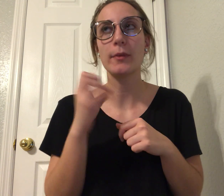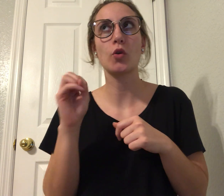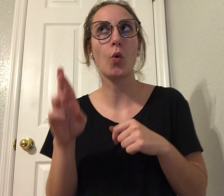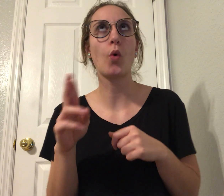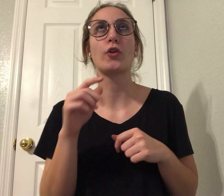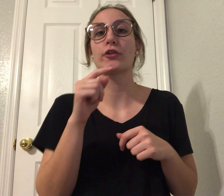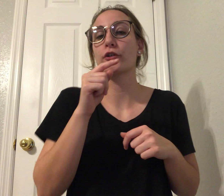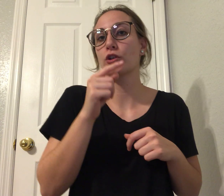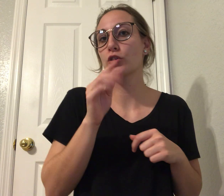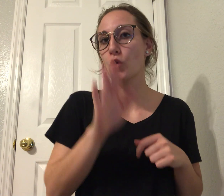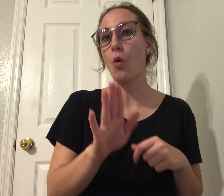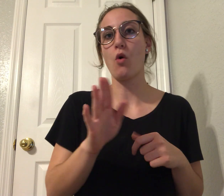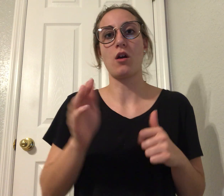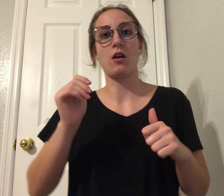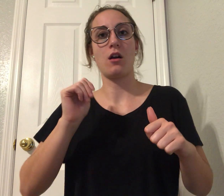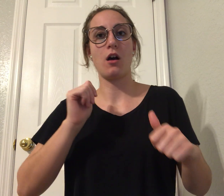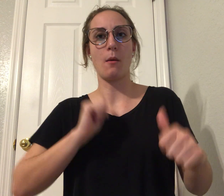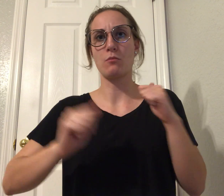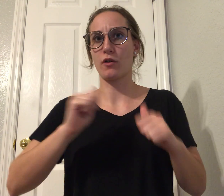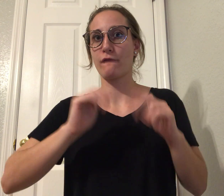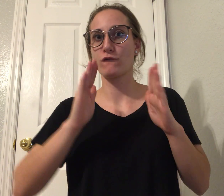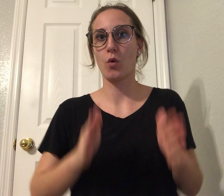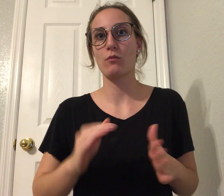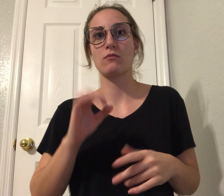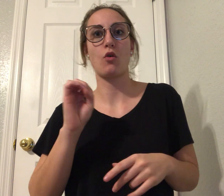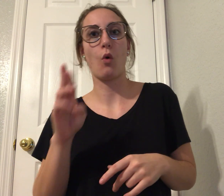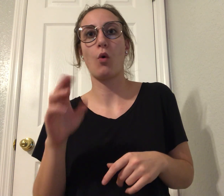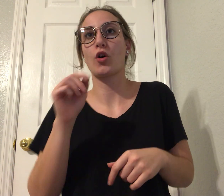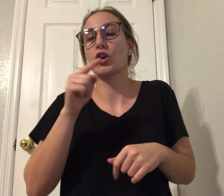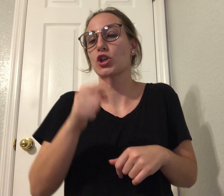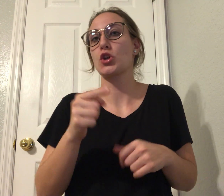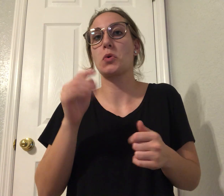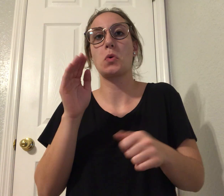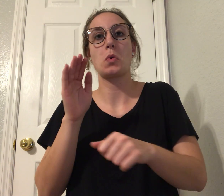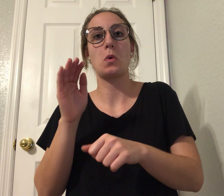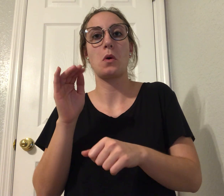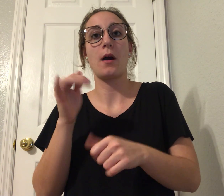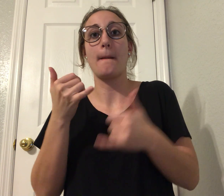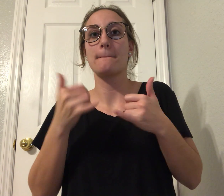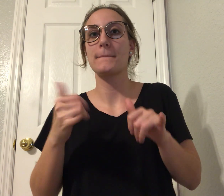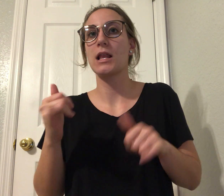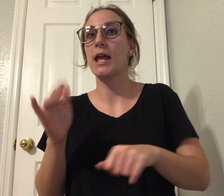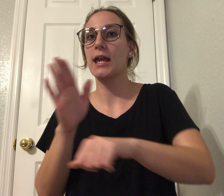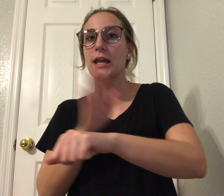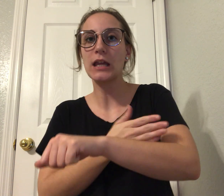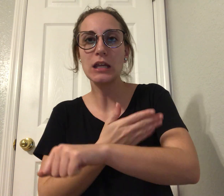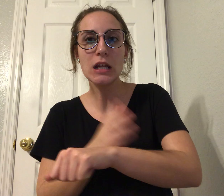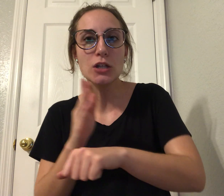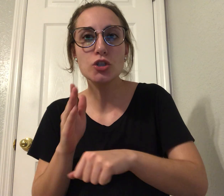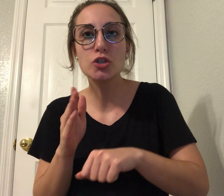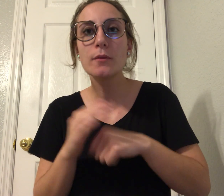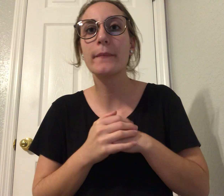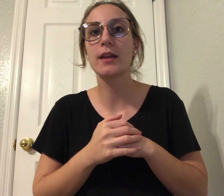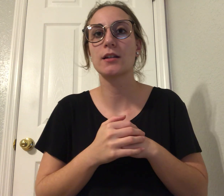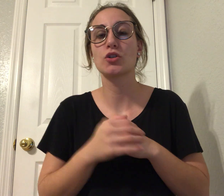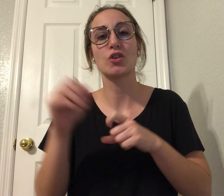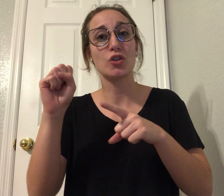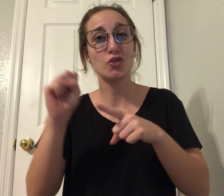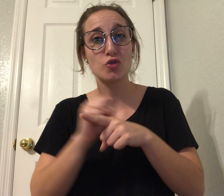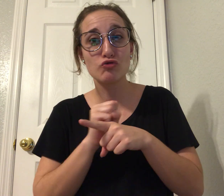you play an instrument, anything like that, mental training is a huge part of that, of improvement,